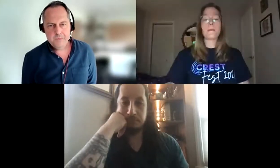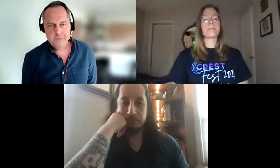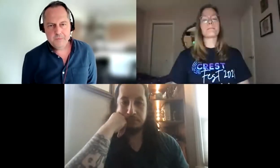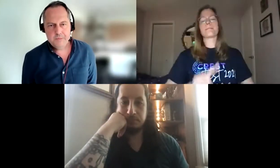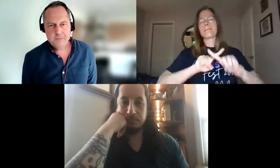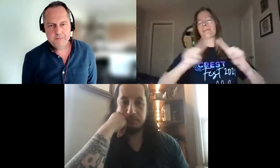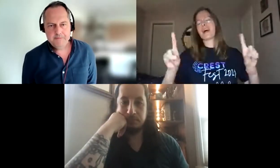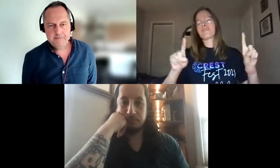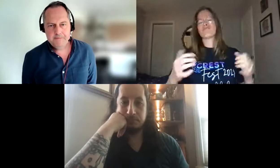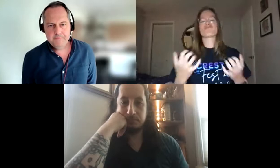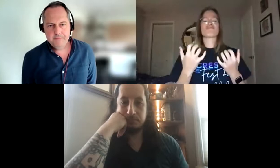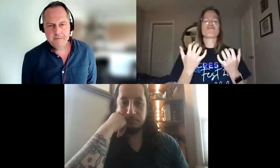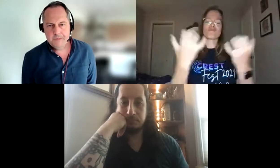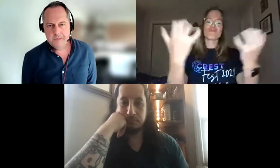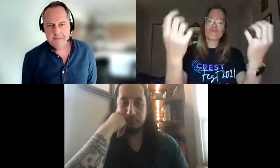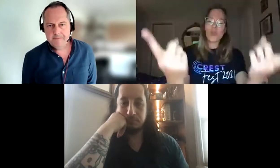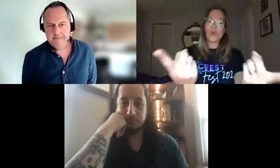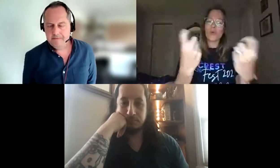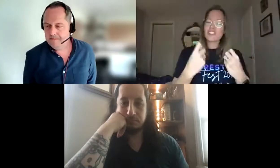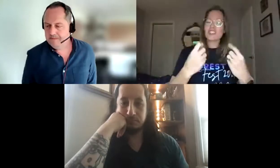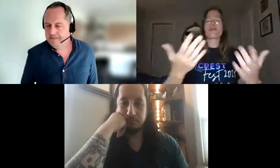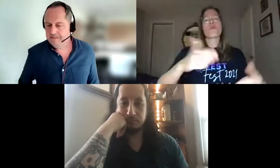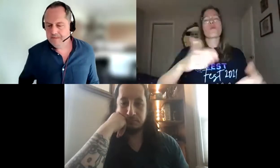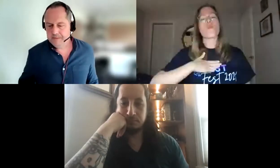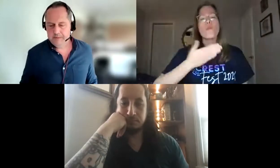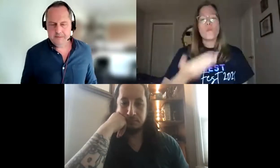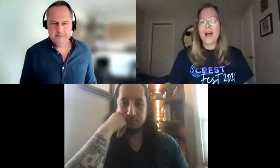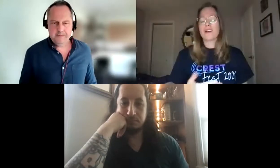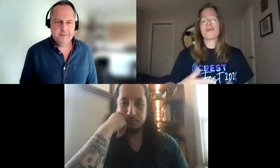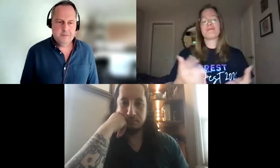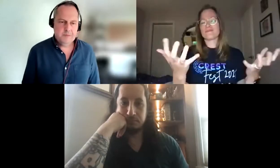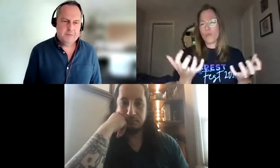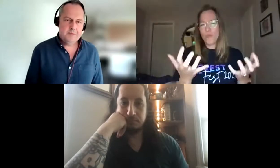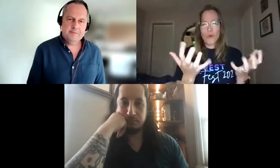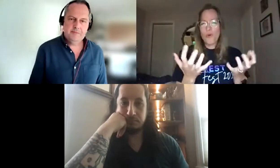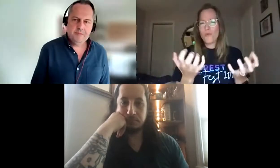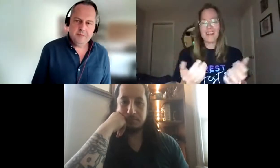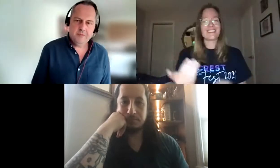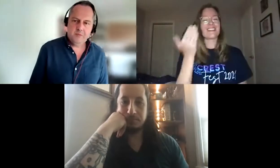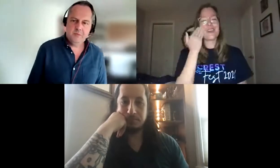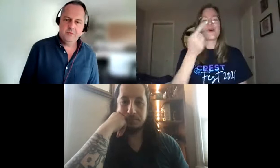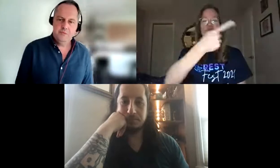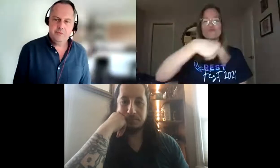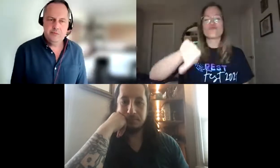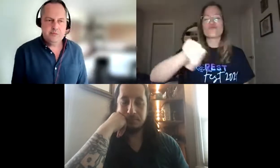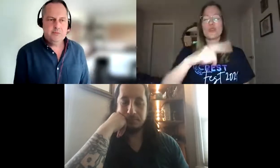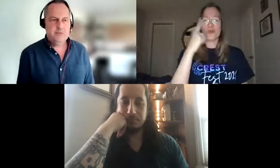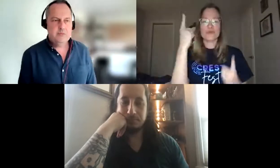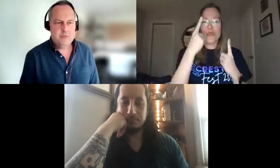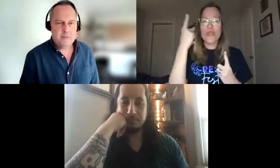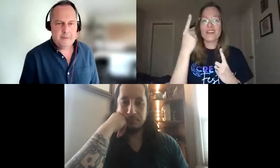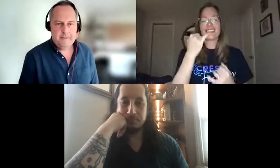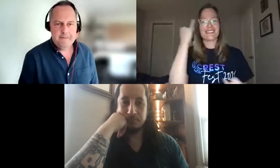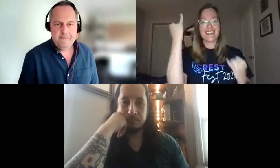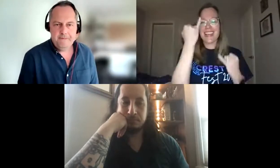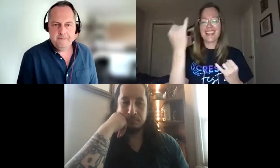And we do have some already prepared questions. And at the same time, we welcome questions from the audience. We really want